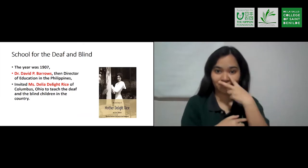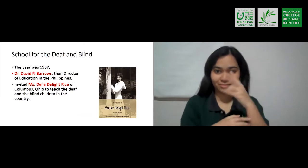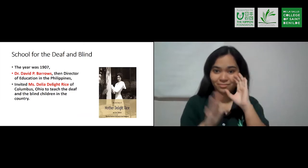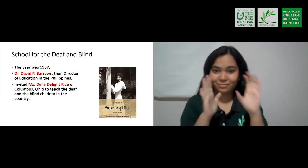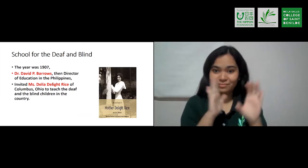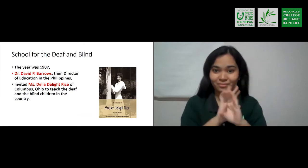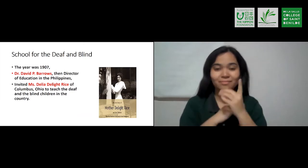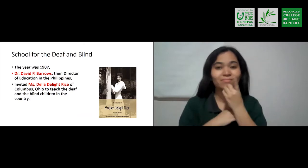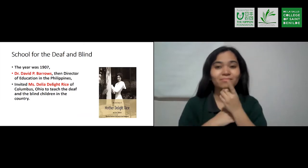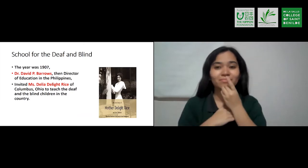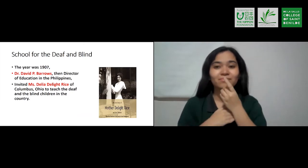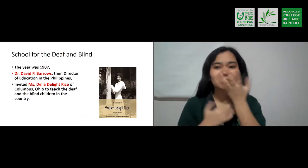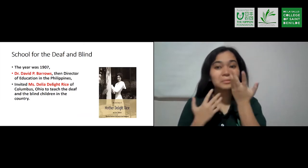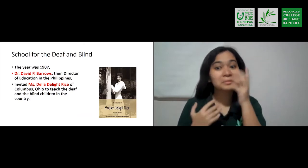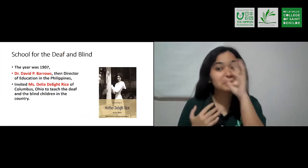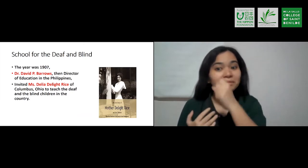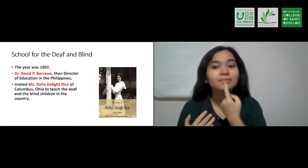And it was established in 1907.